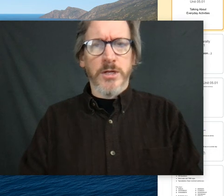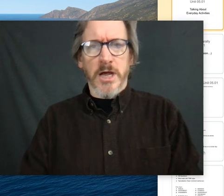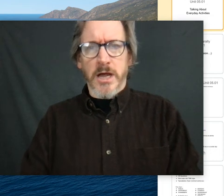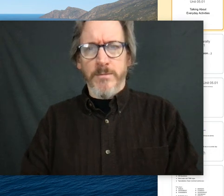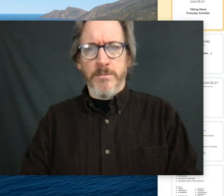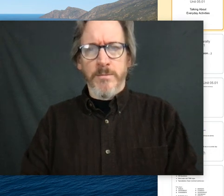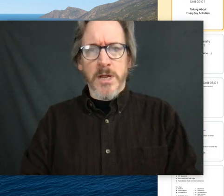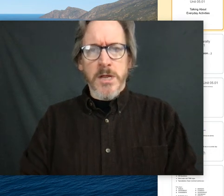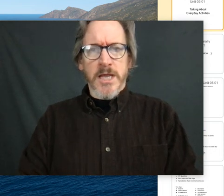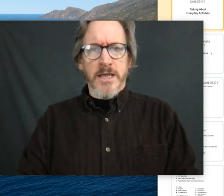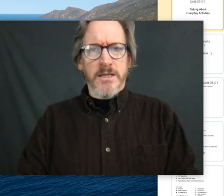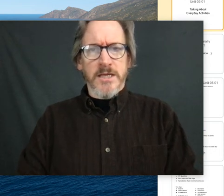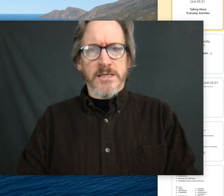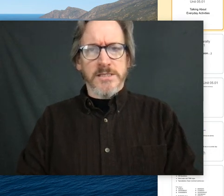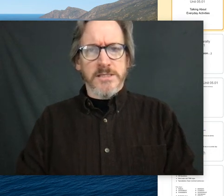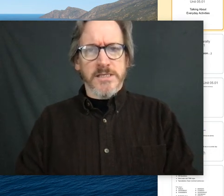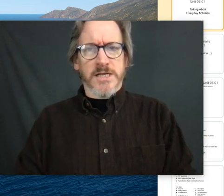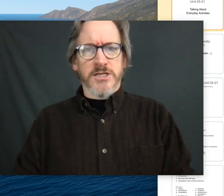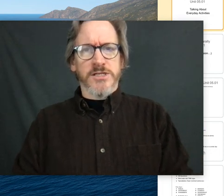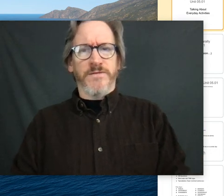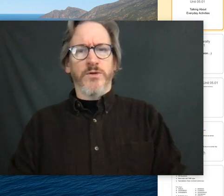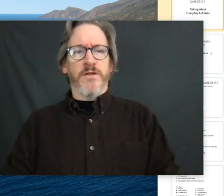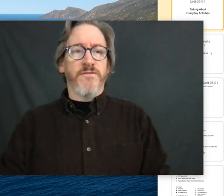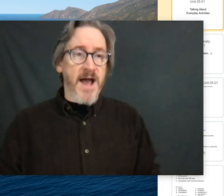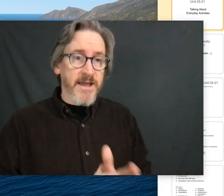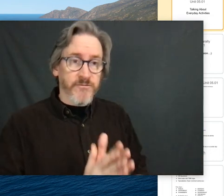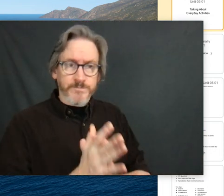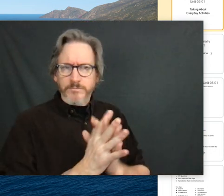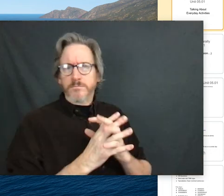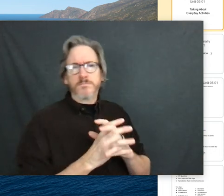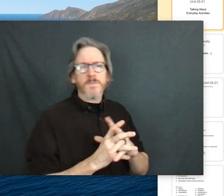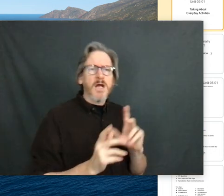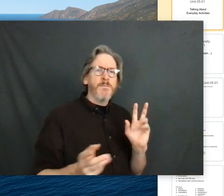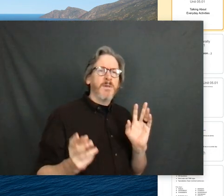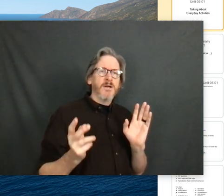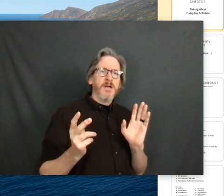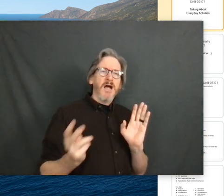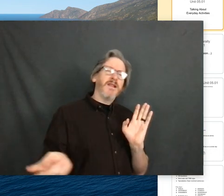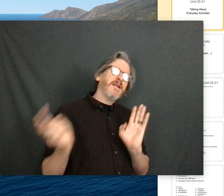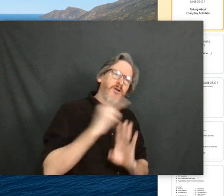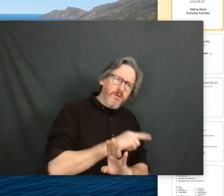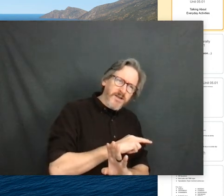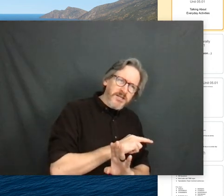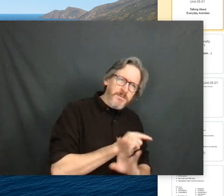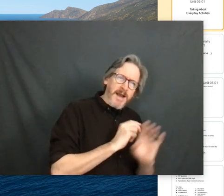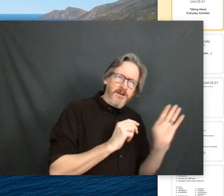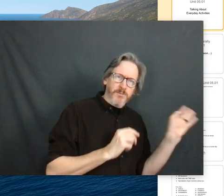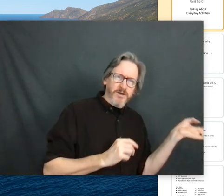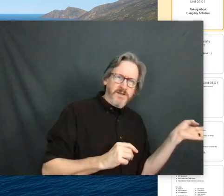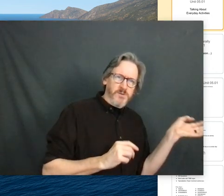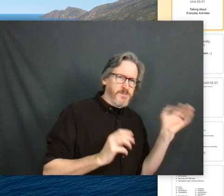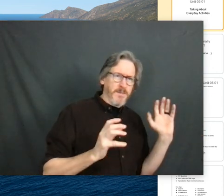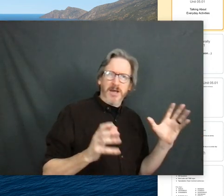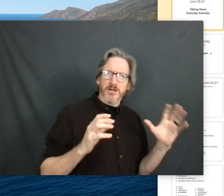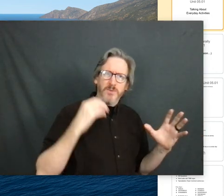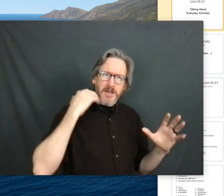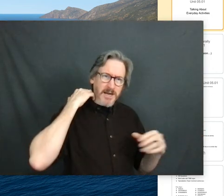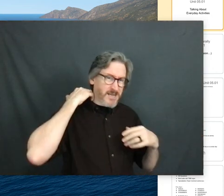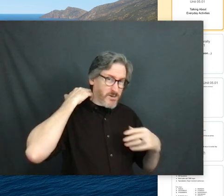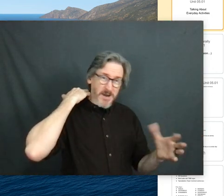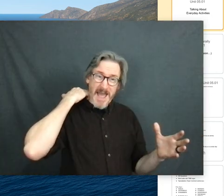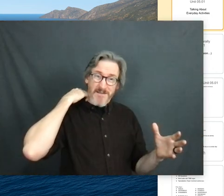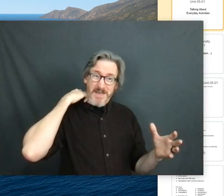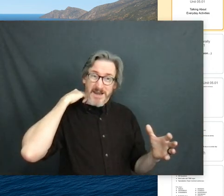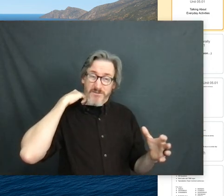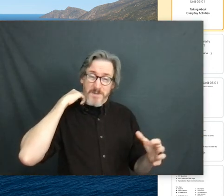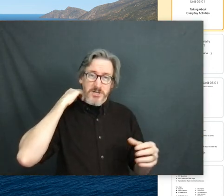include in these discussions of Unit 5 a little reflection back on the previous ones, but I'm not going to dwell on it because